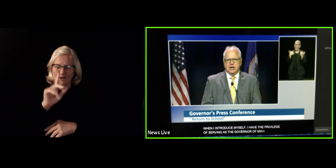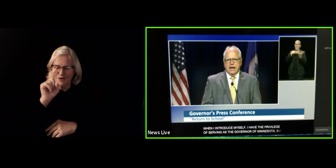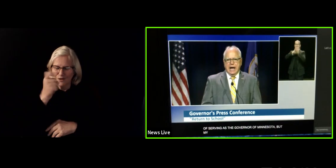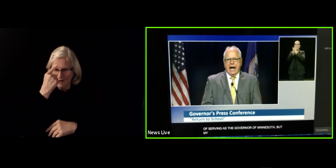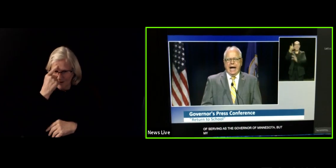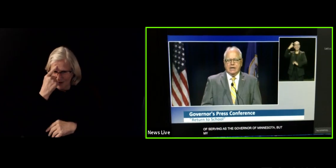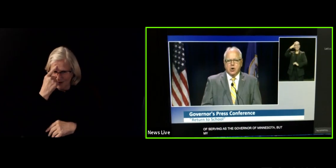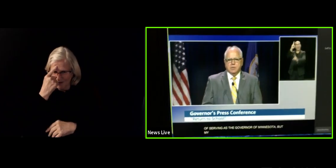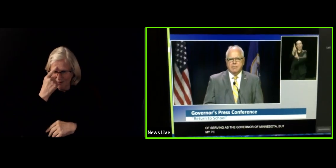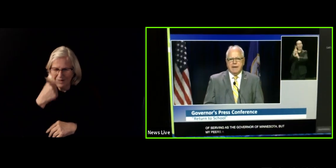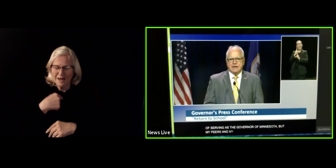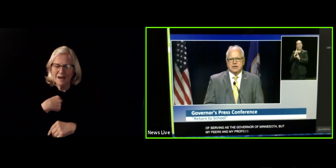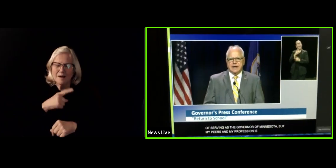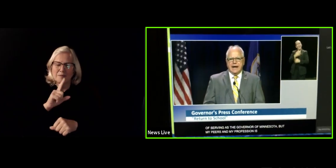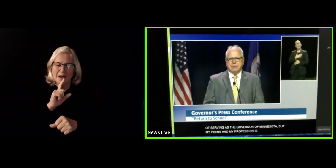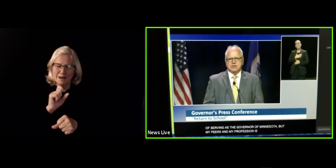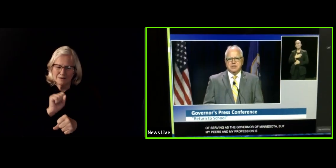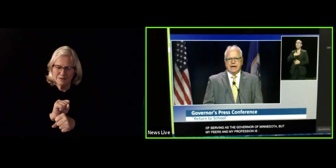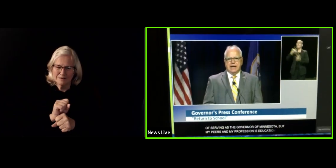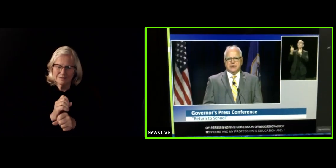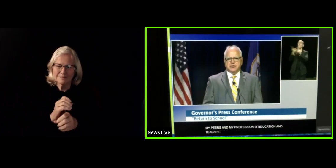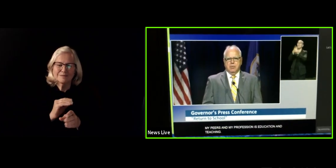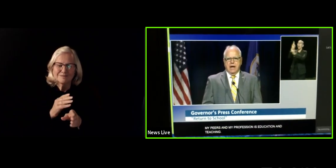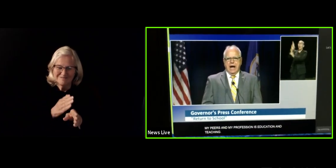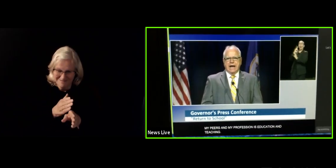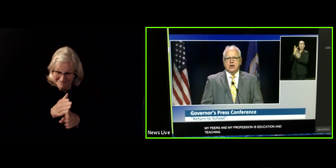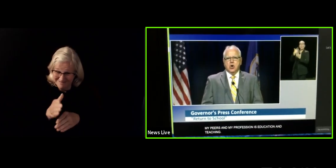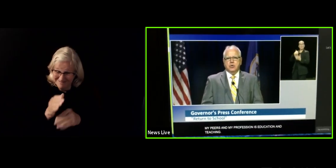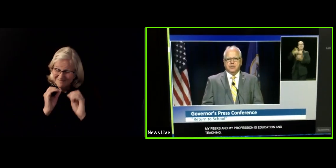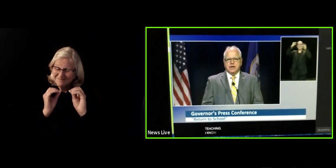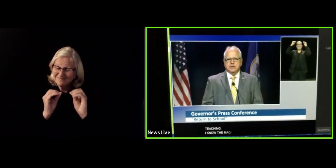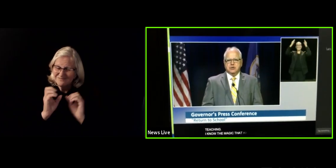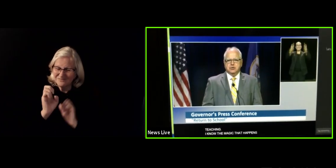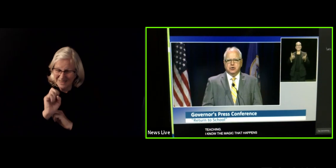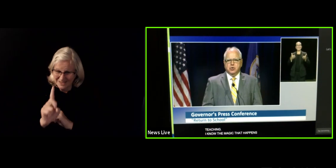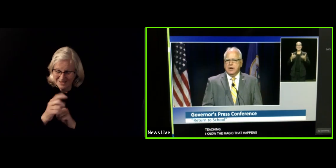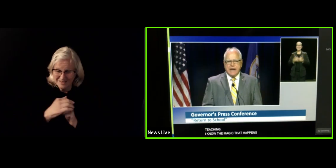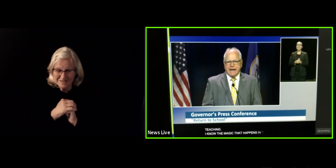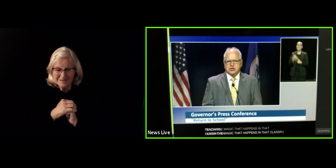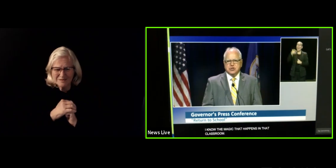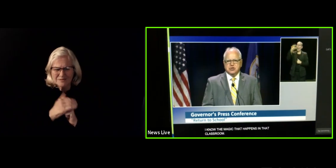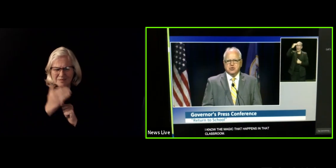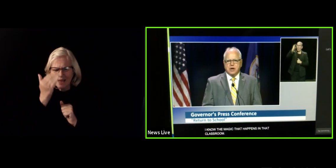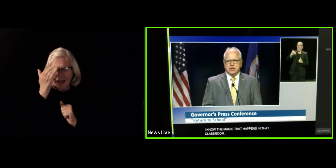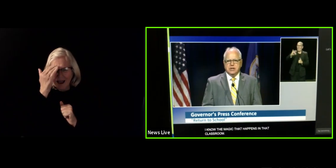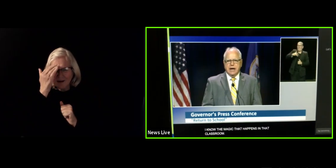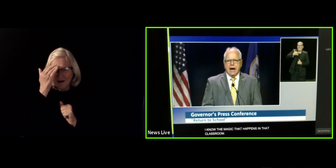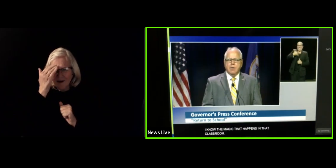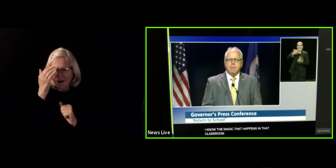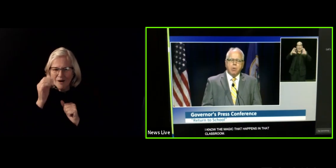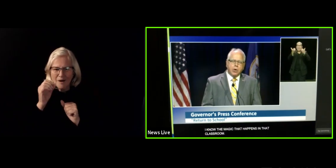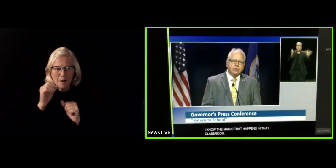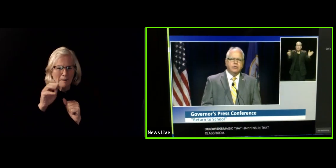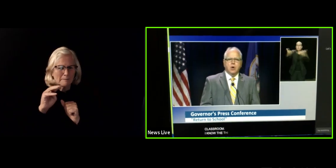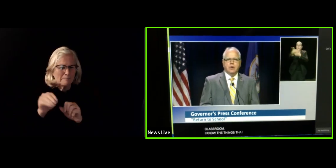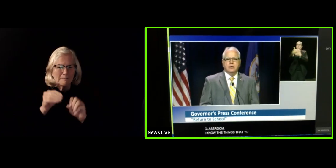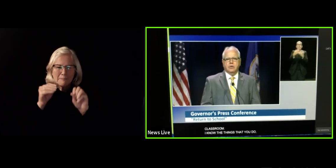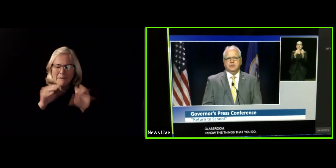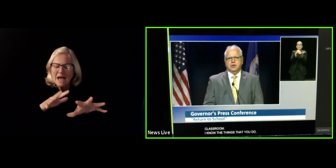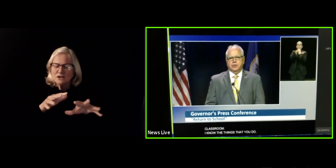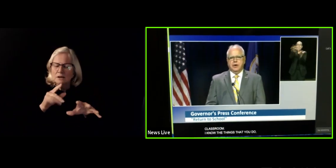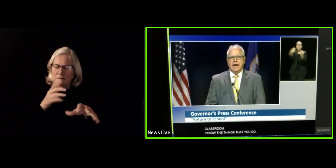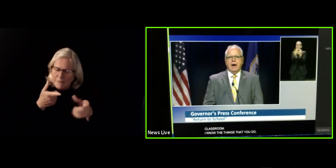teaching. I know the magic that happens in that classroom. I know the things that you do, not just instruction, how important you are